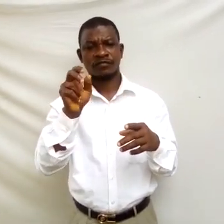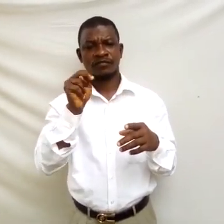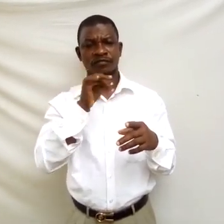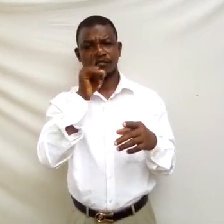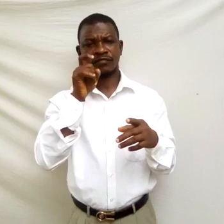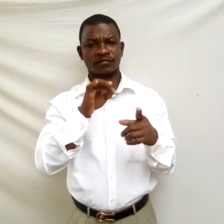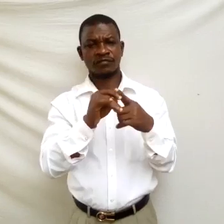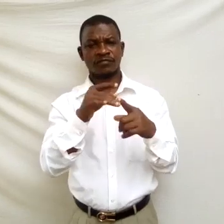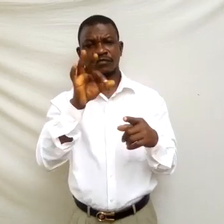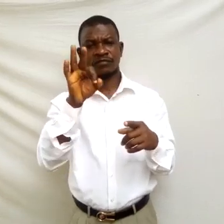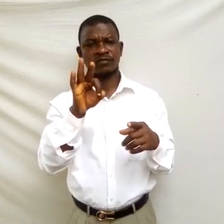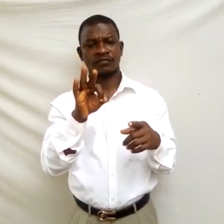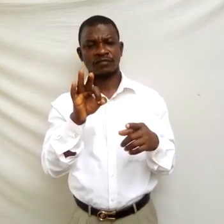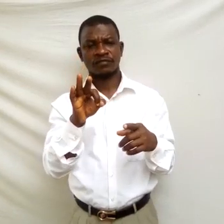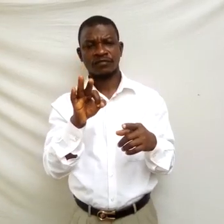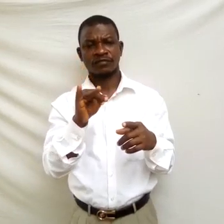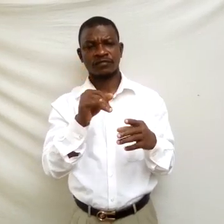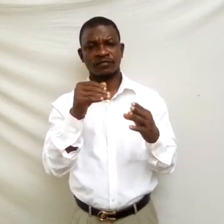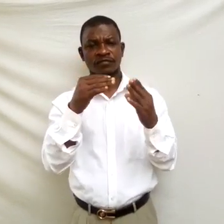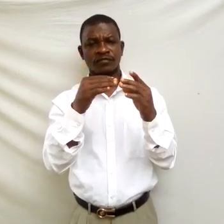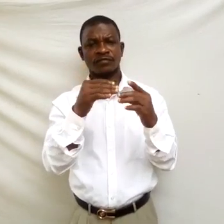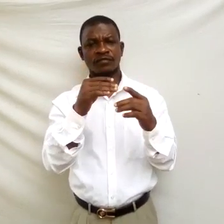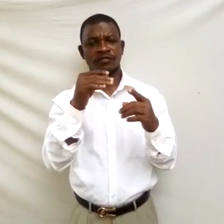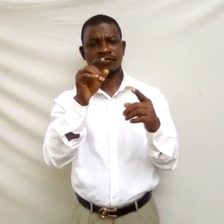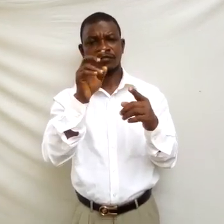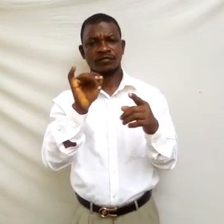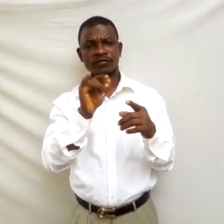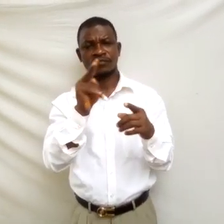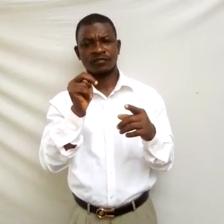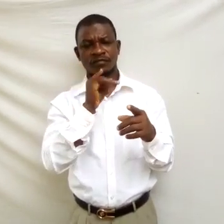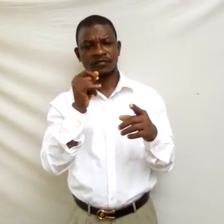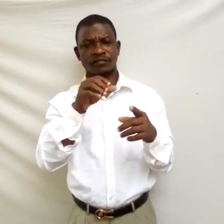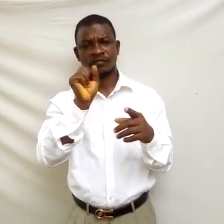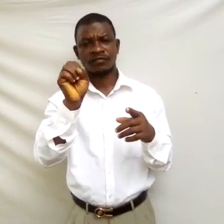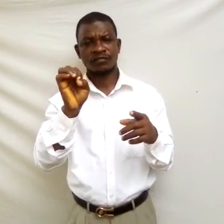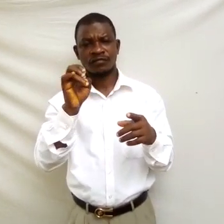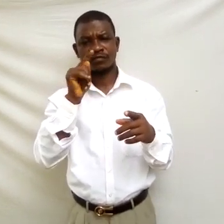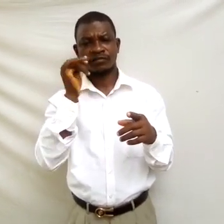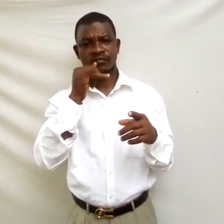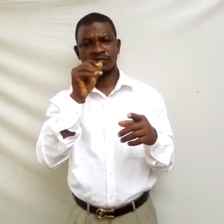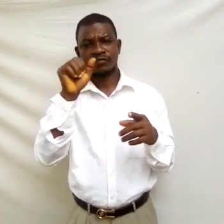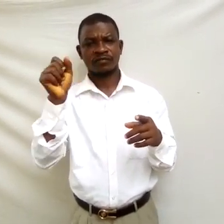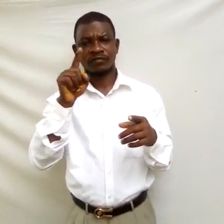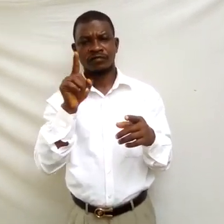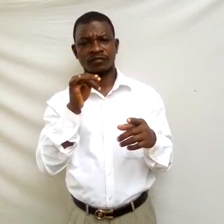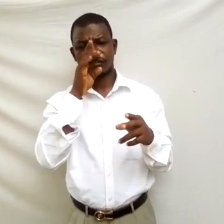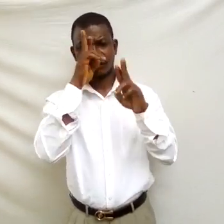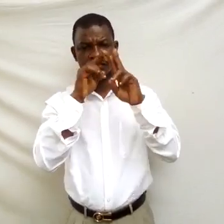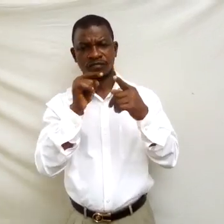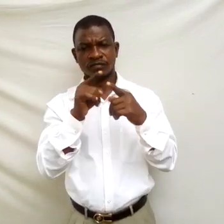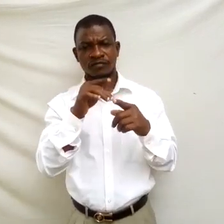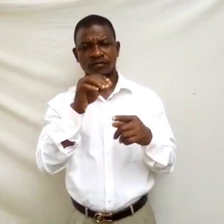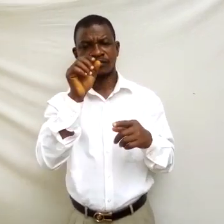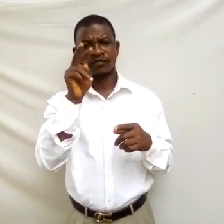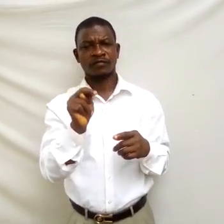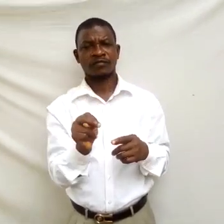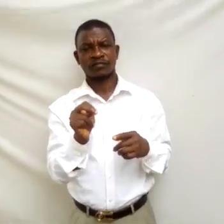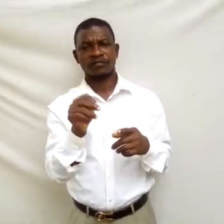F, integral of sec square ax with respect to x is equal